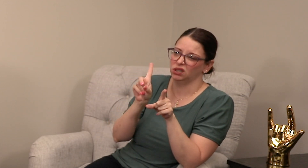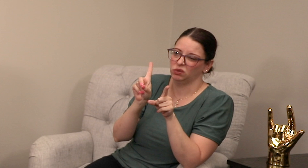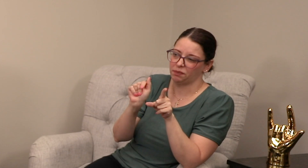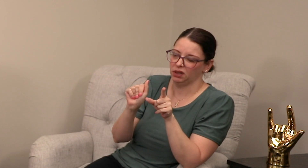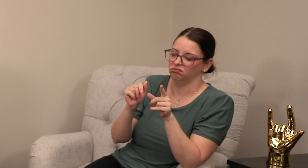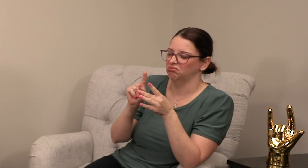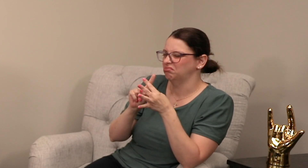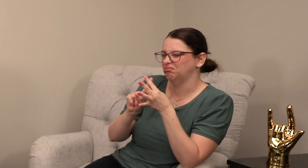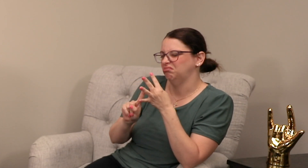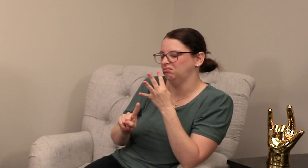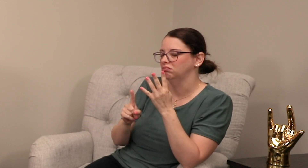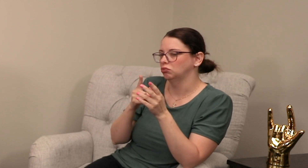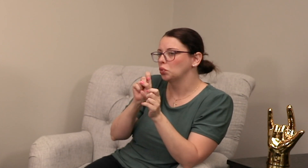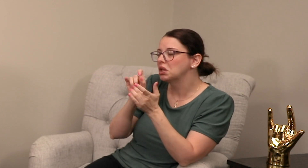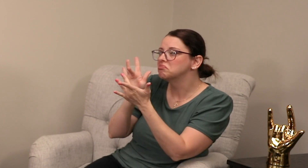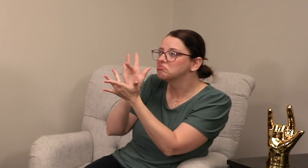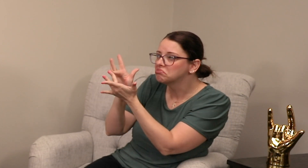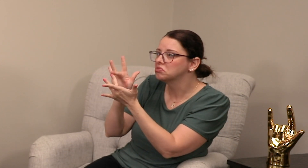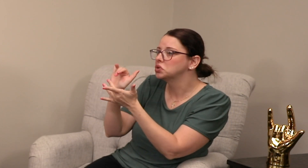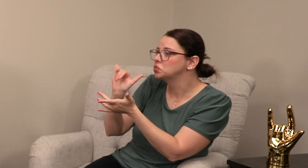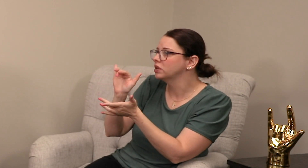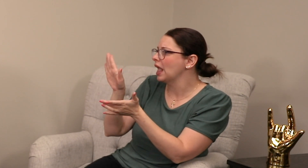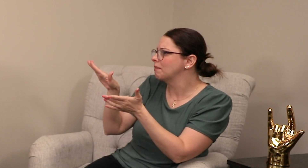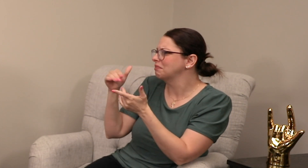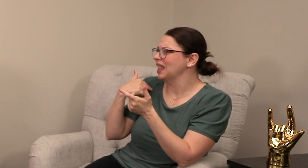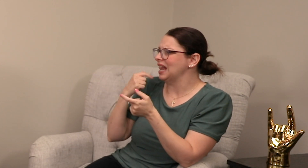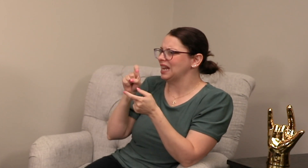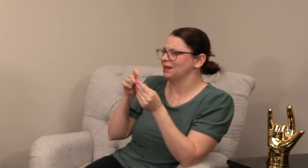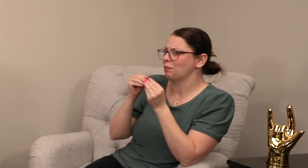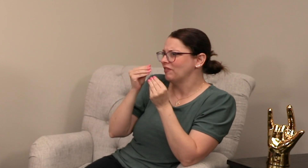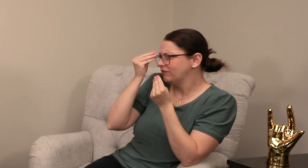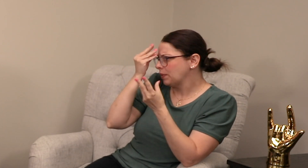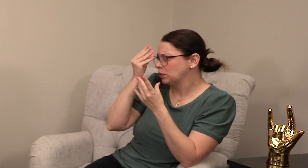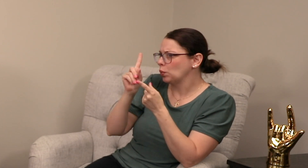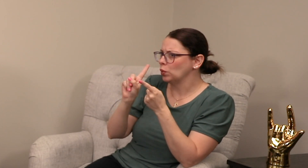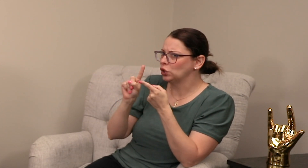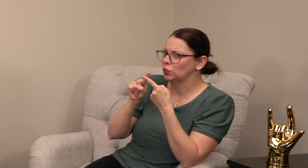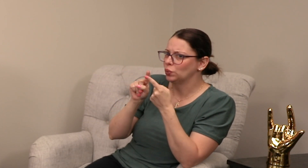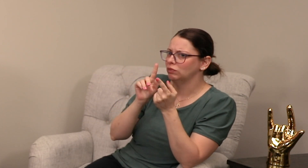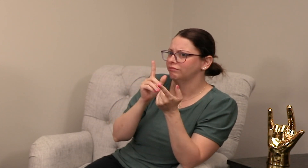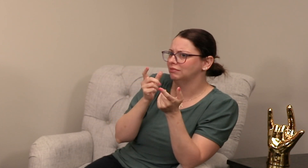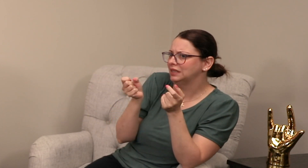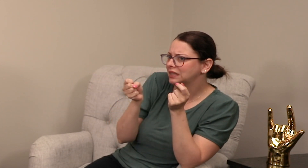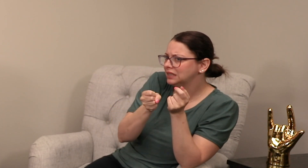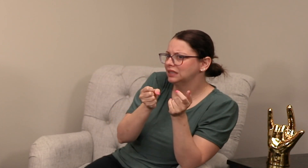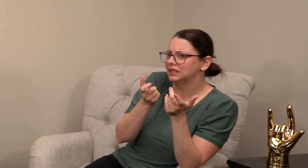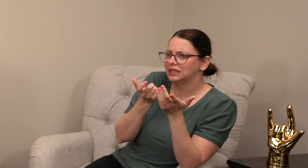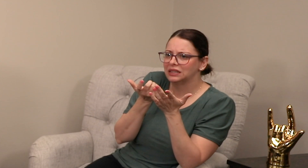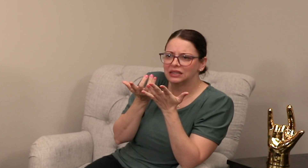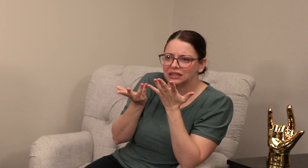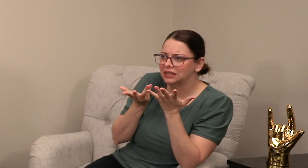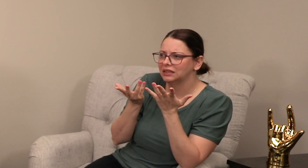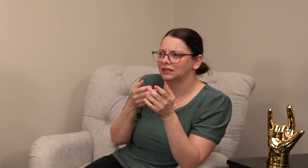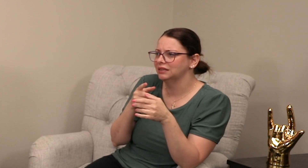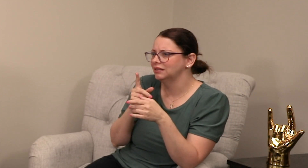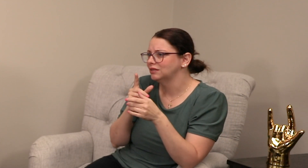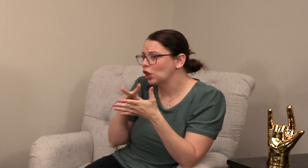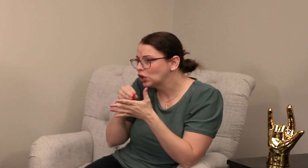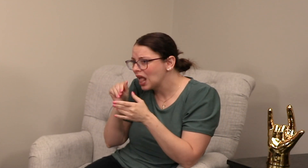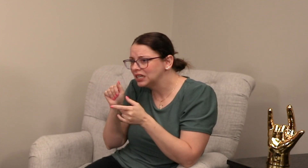with disabilities, or just disabilities in general. Or, I mean, you can always reach out to them and say, hey, I need more information. Can you give me